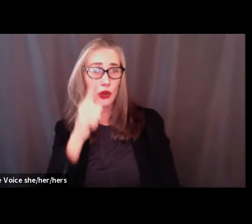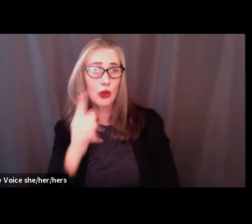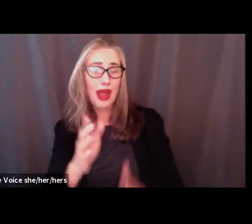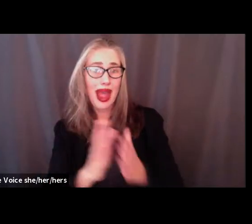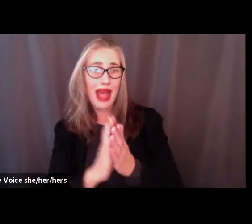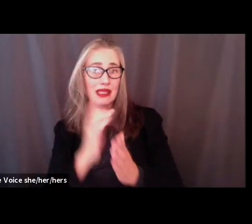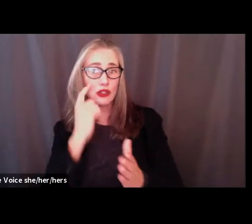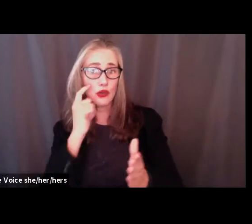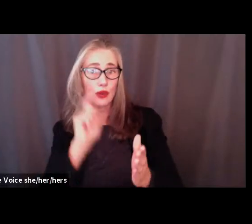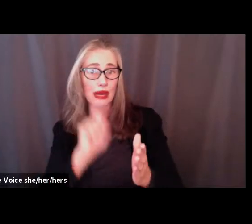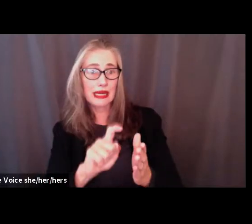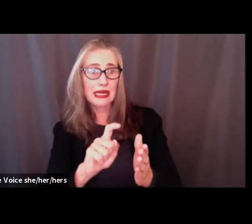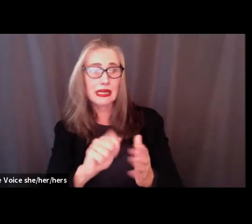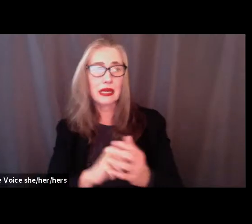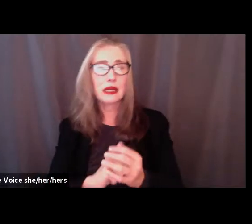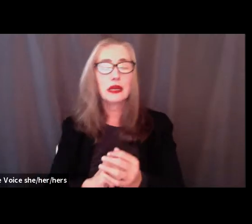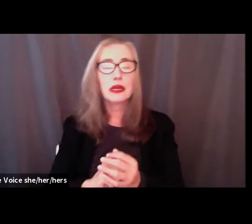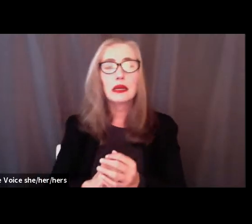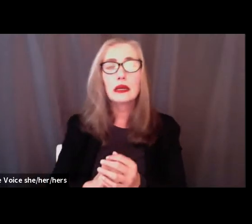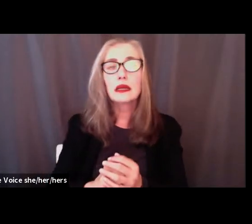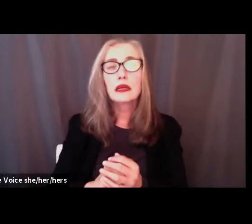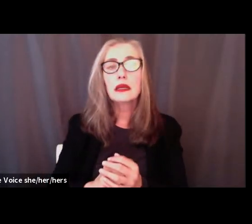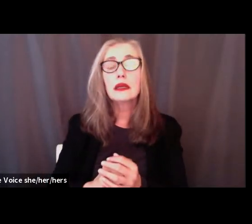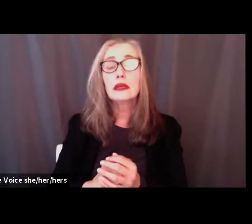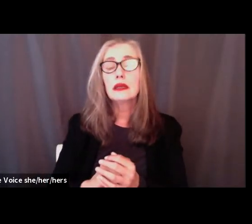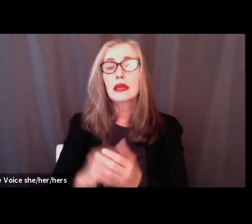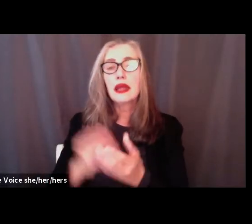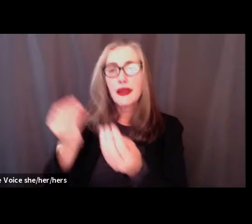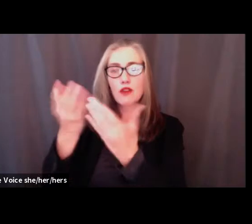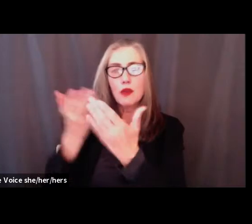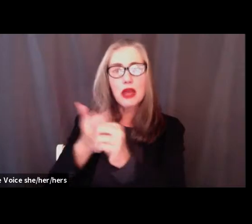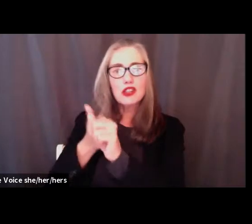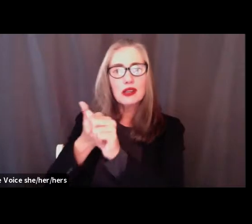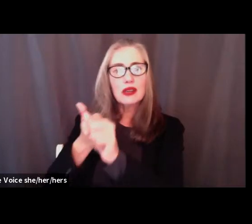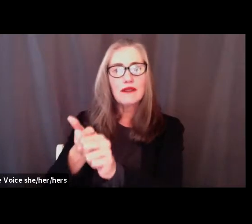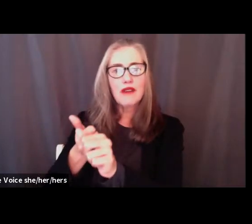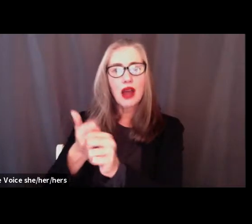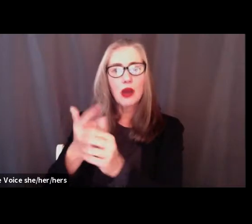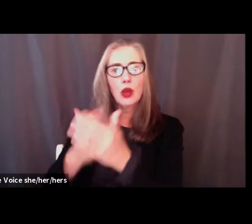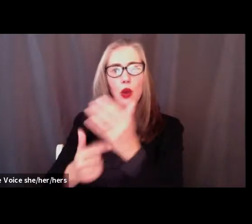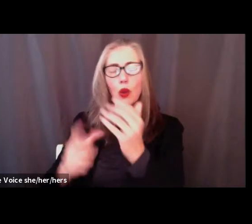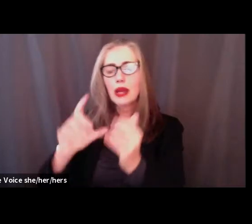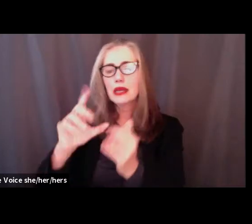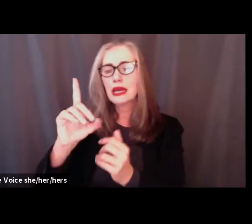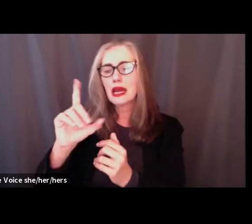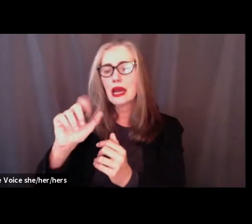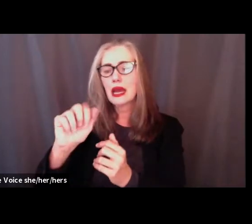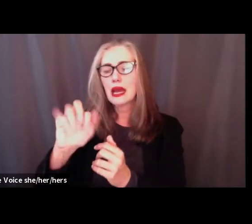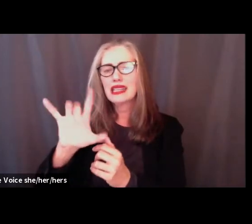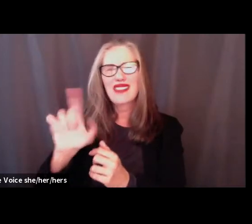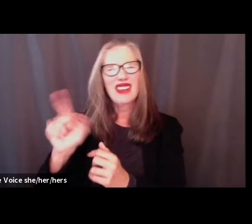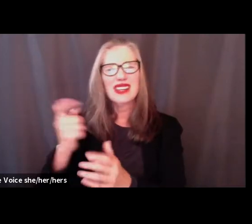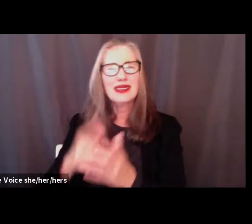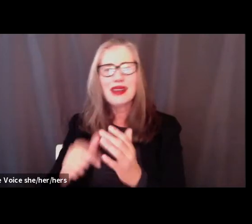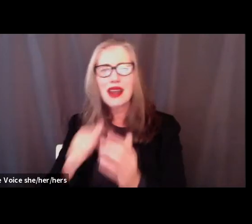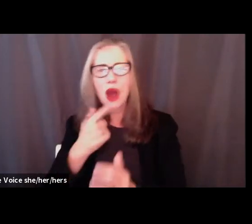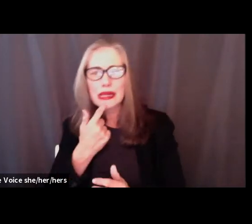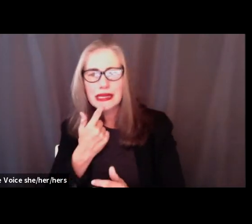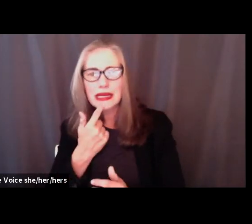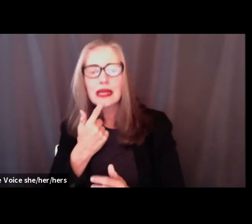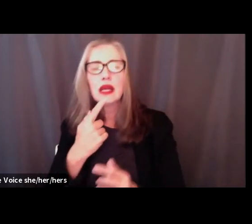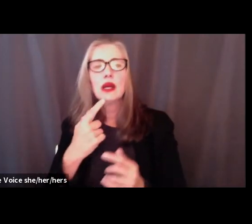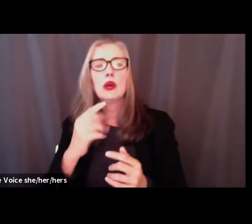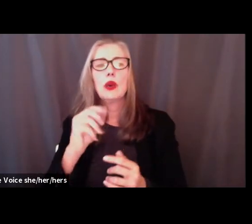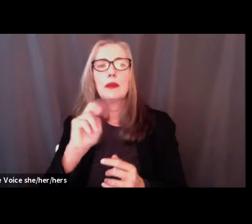Yeah, point of information to follow what David, not what David said, what Mr.